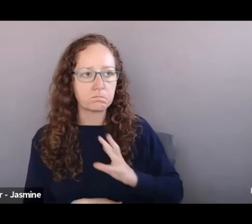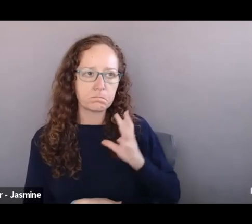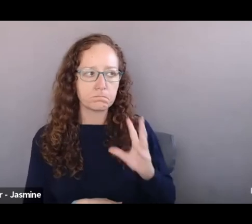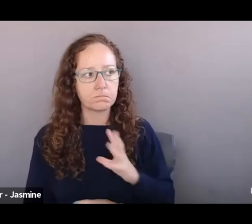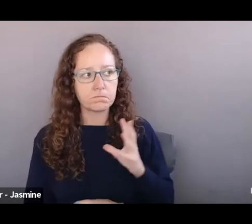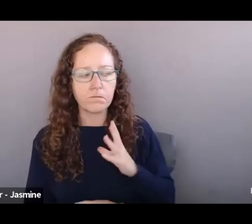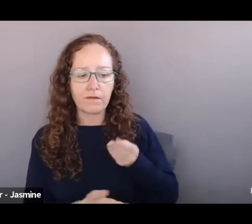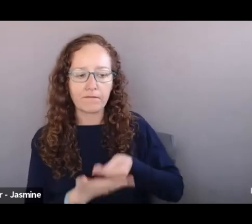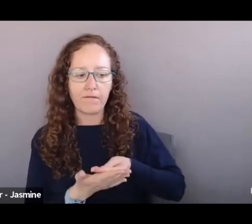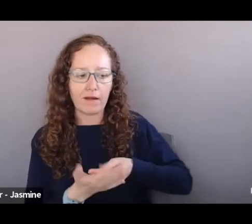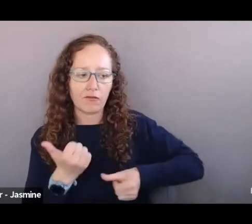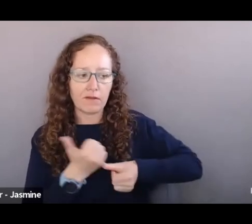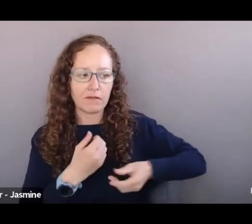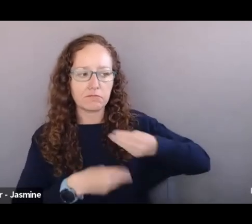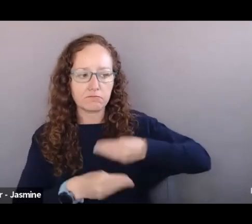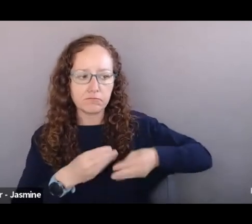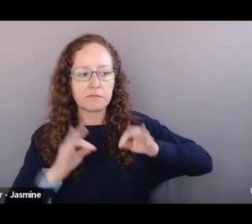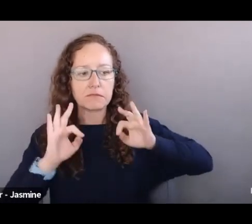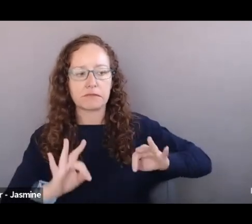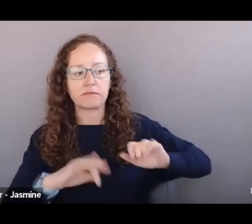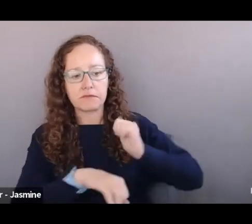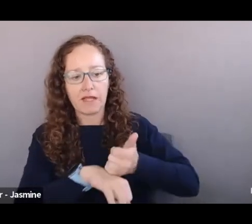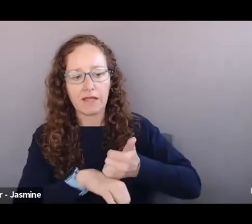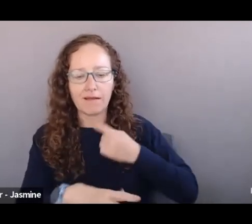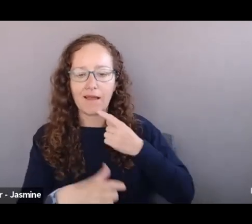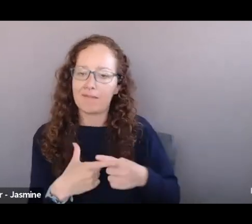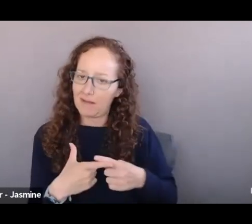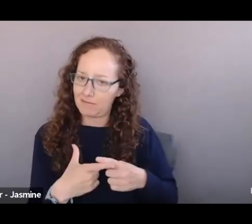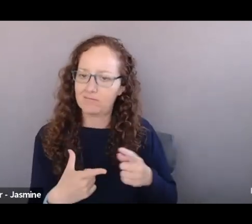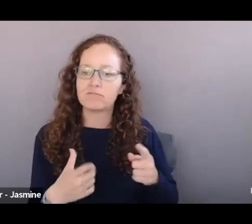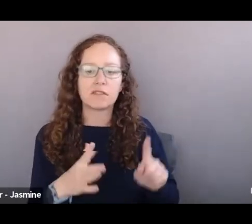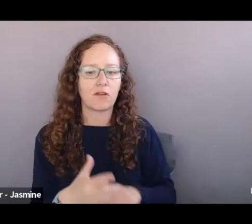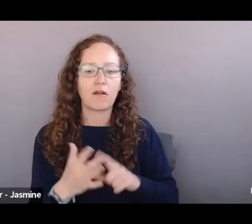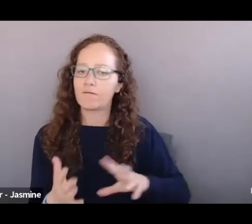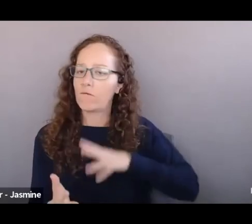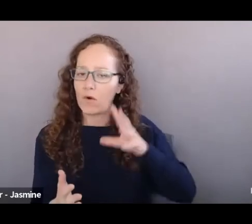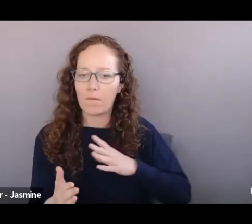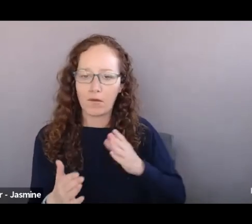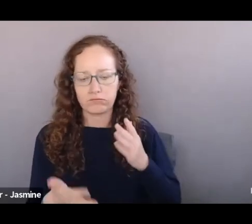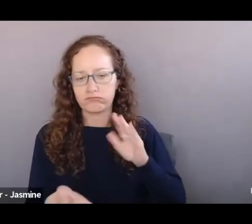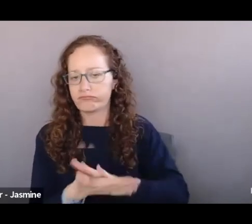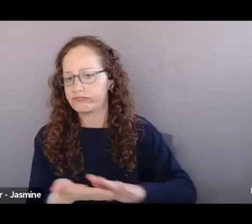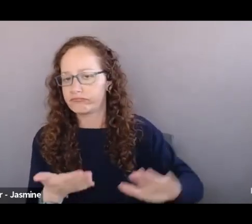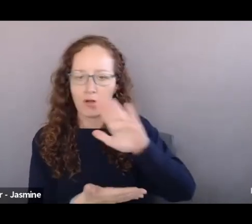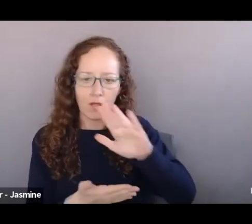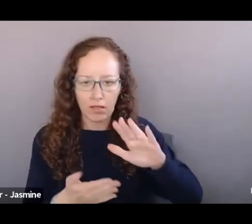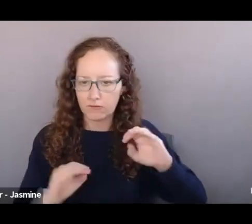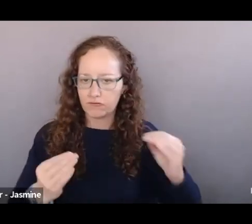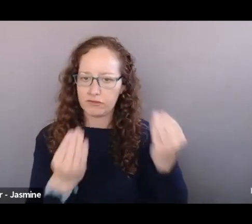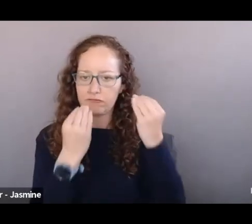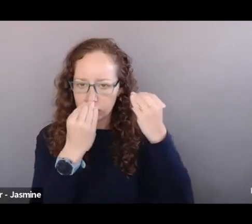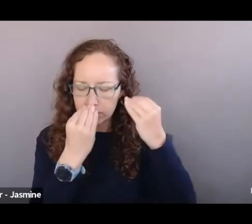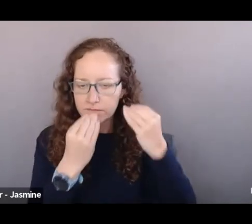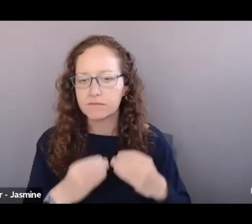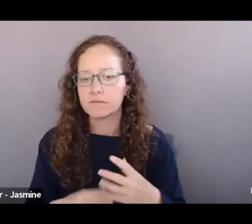order, and thus began my formal post-secondary education. My